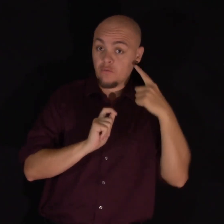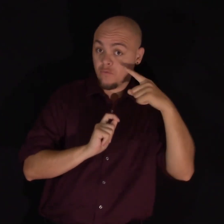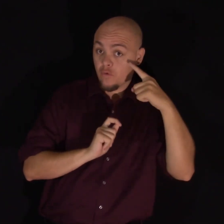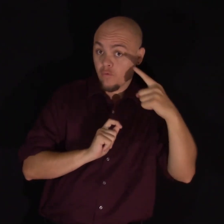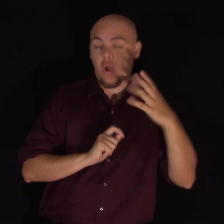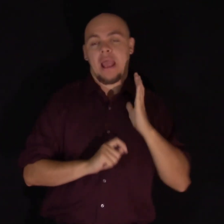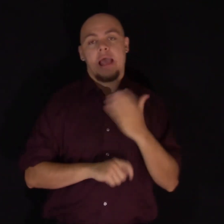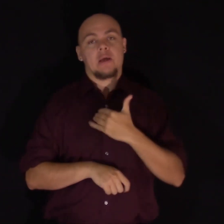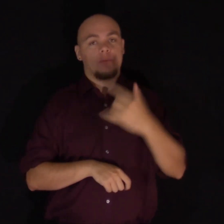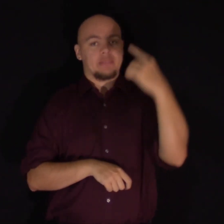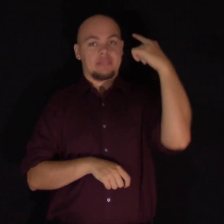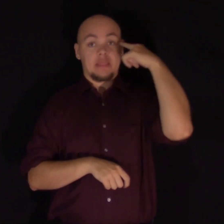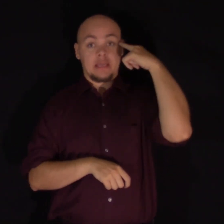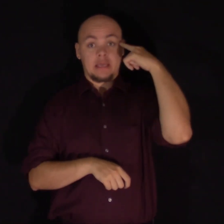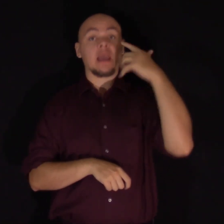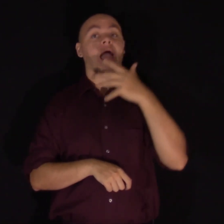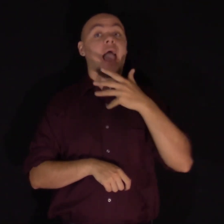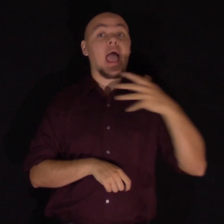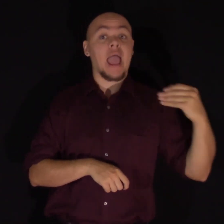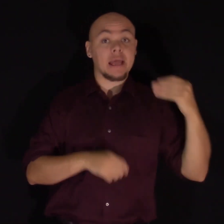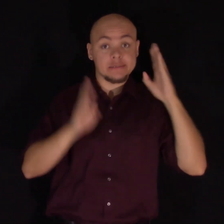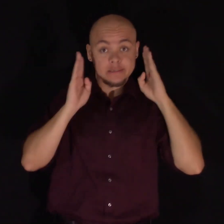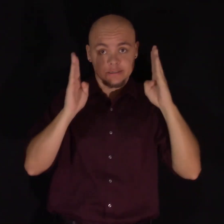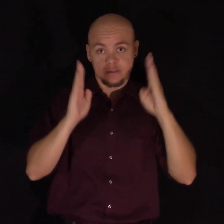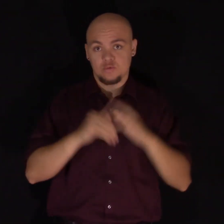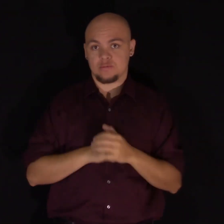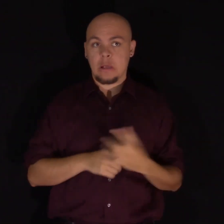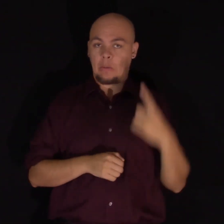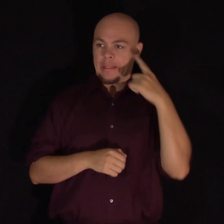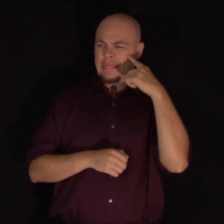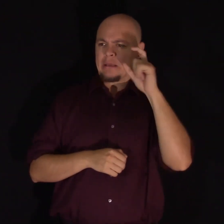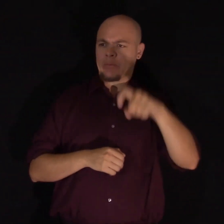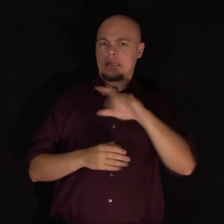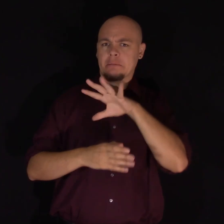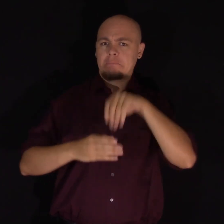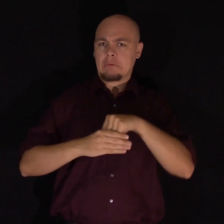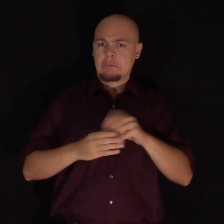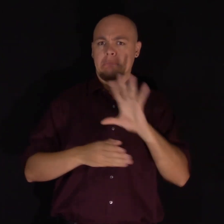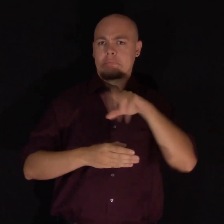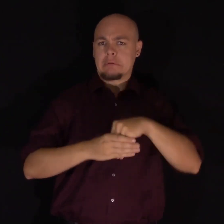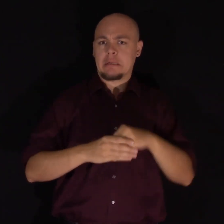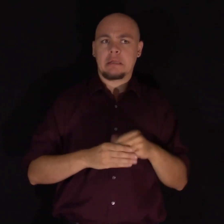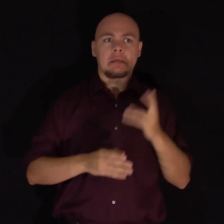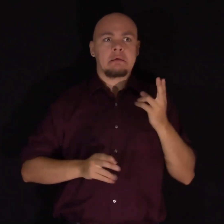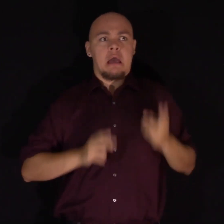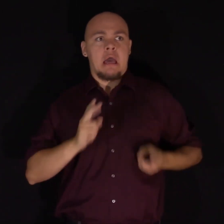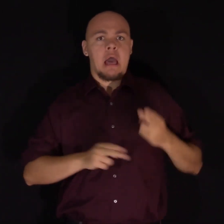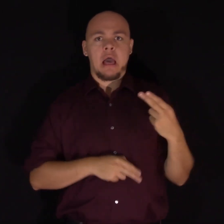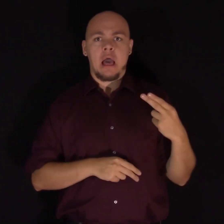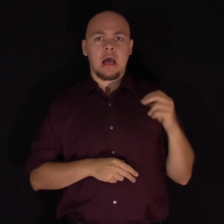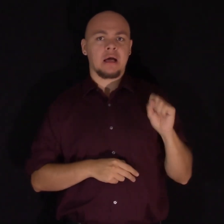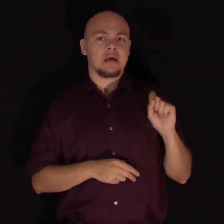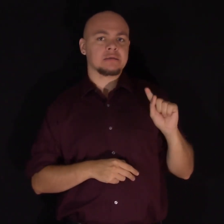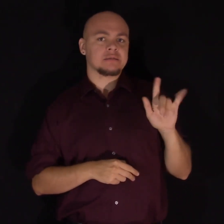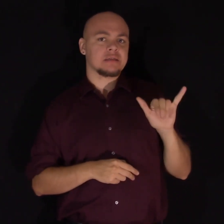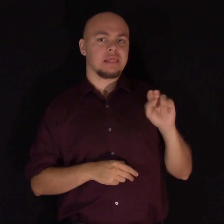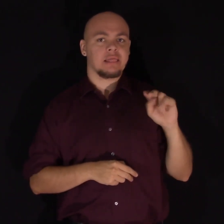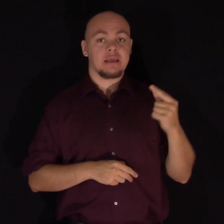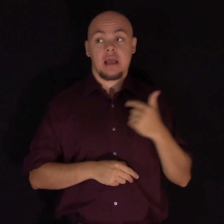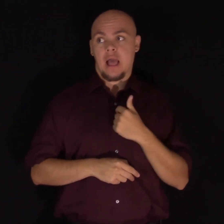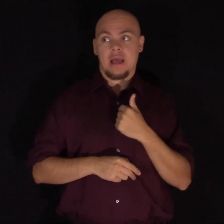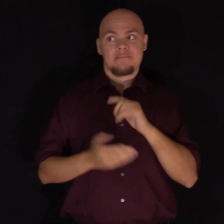attention. We think that we need to fit more in. There's all this talk about hustling. I'm an